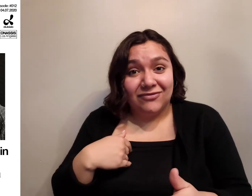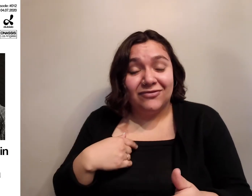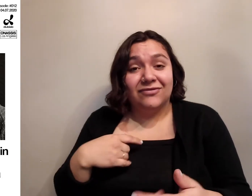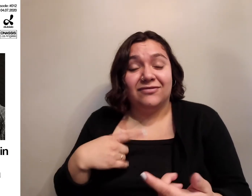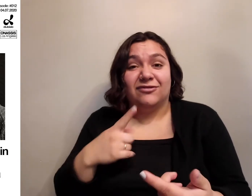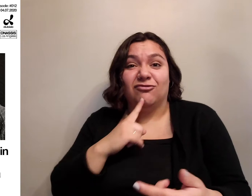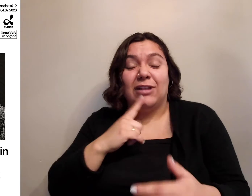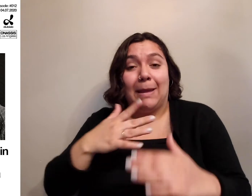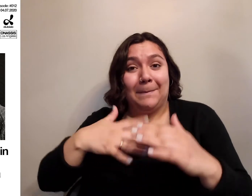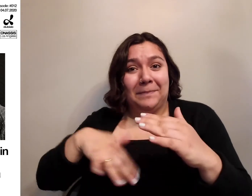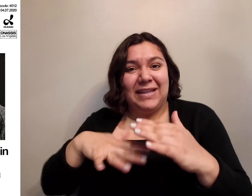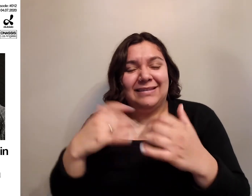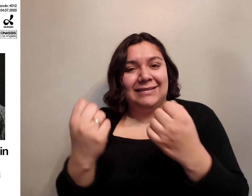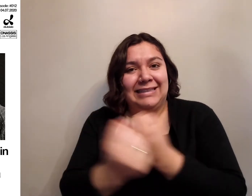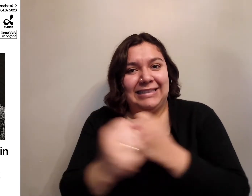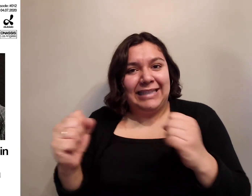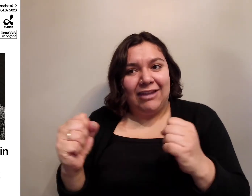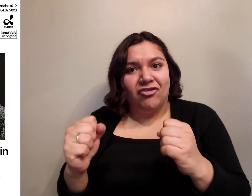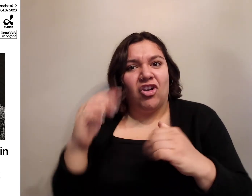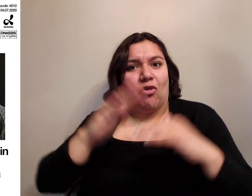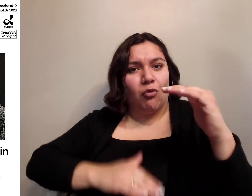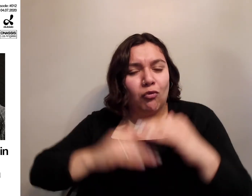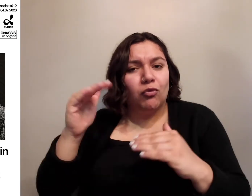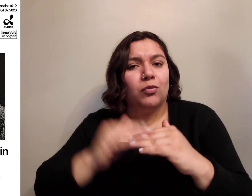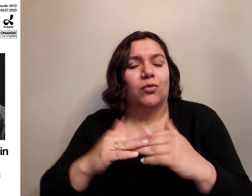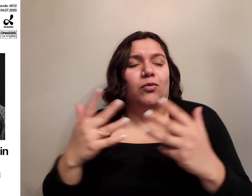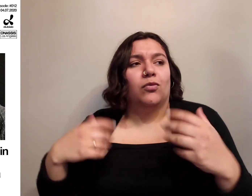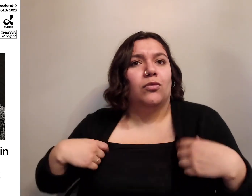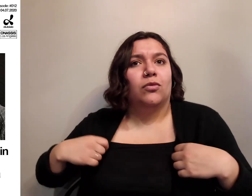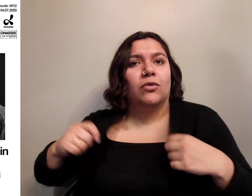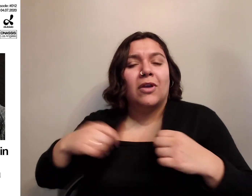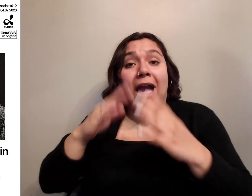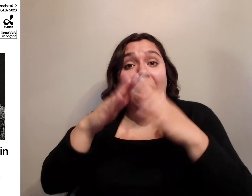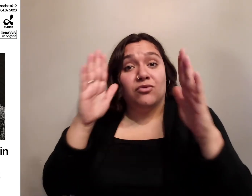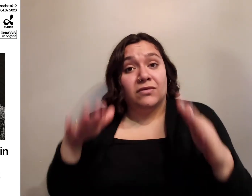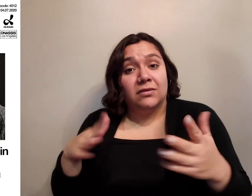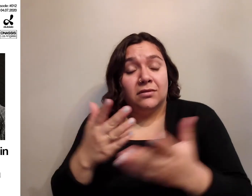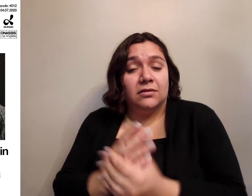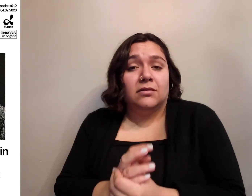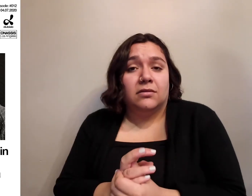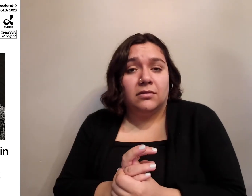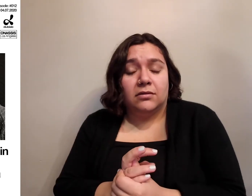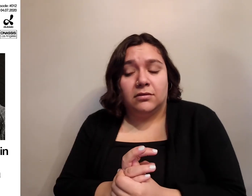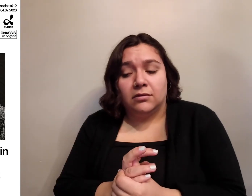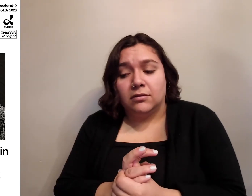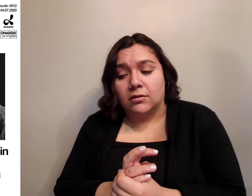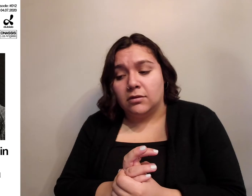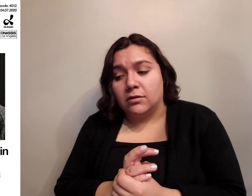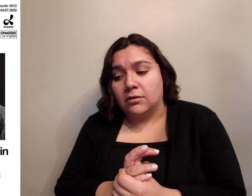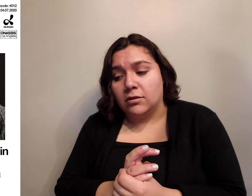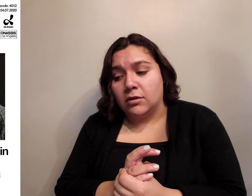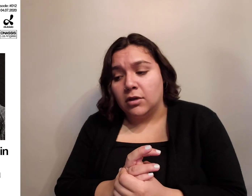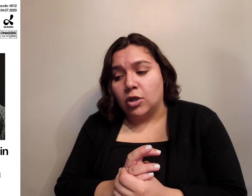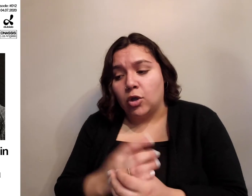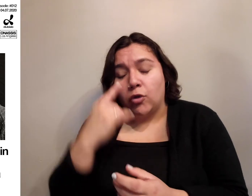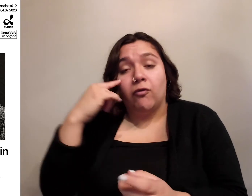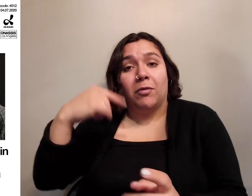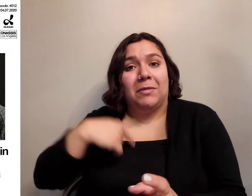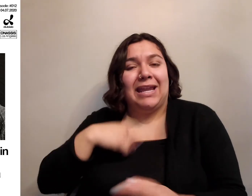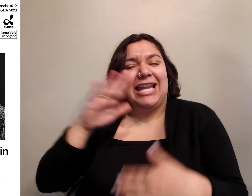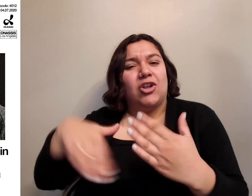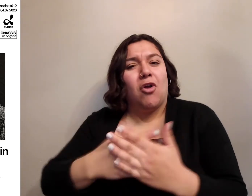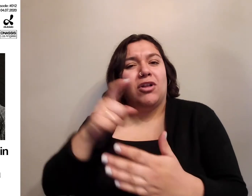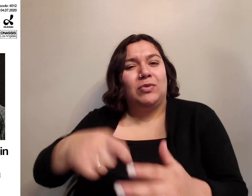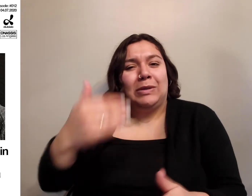safe, sound, comfortable housing is all, to me, is all that you